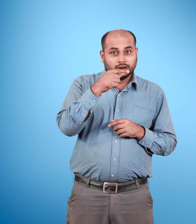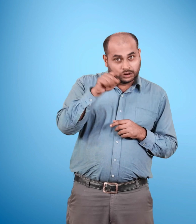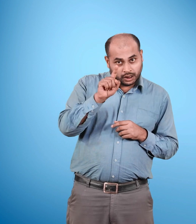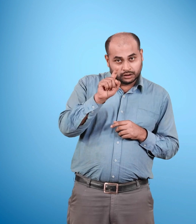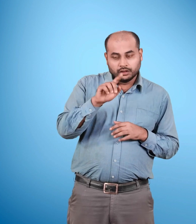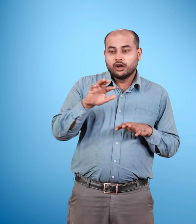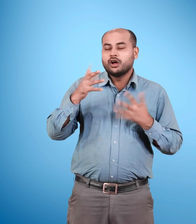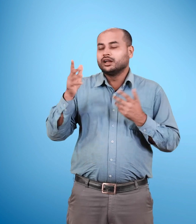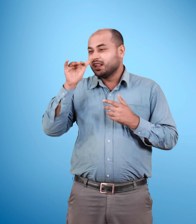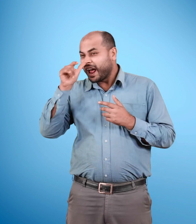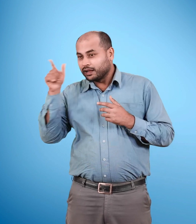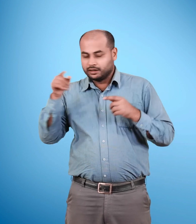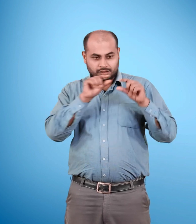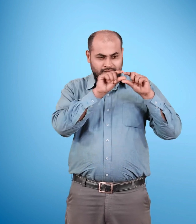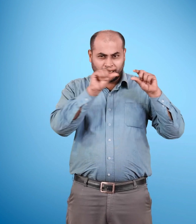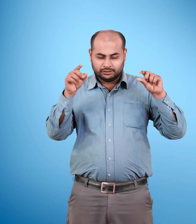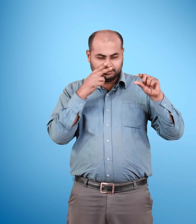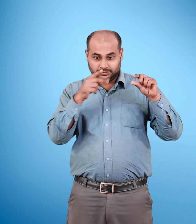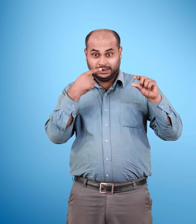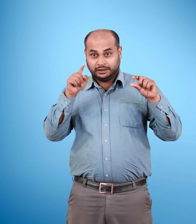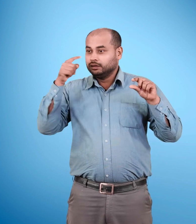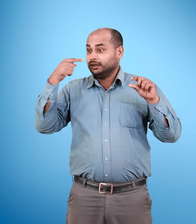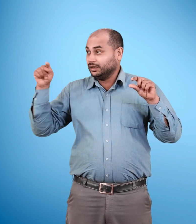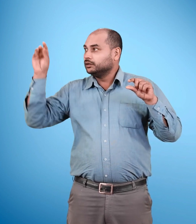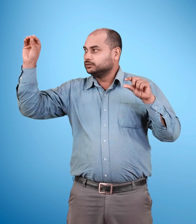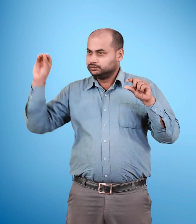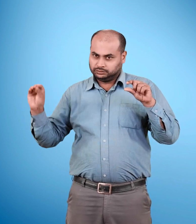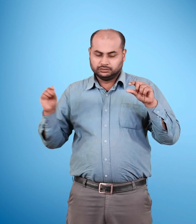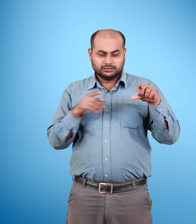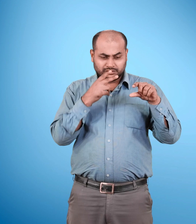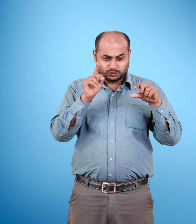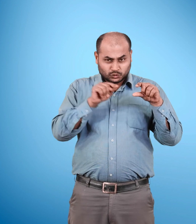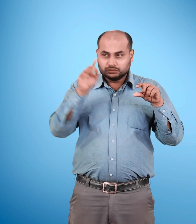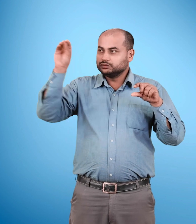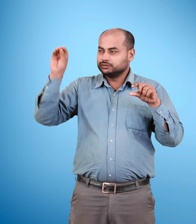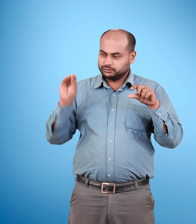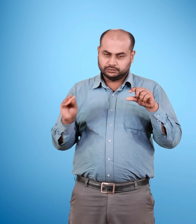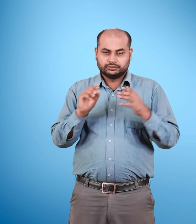There are some statements. State whether these are true or not.